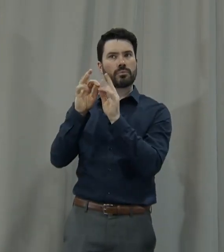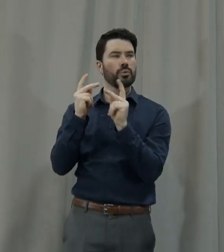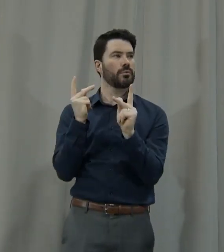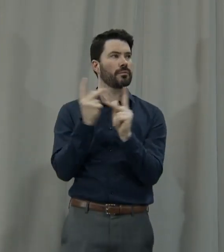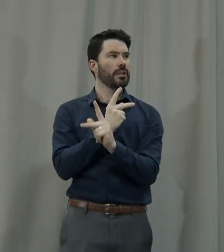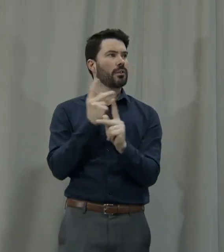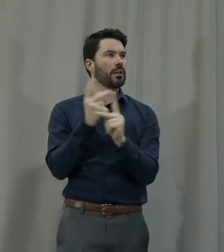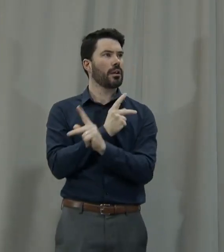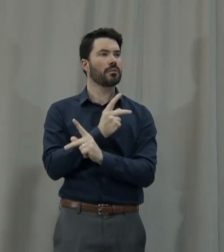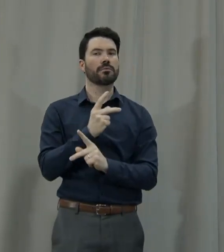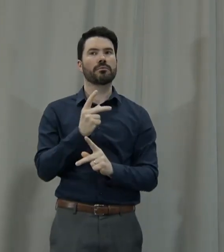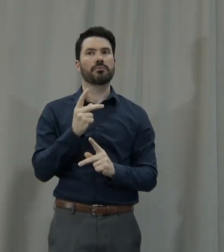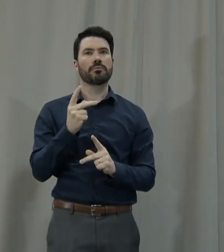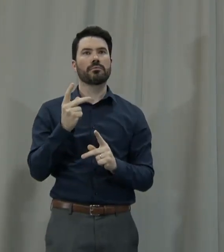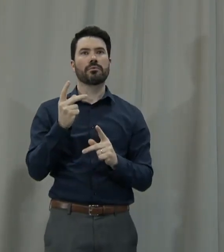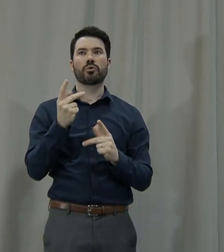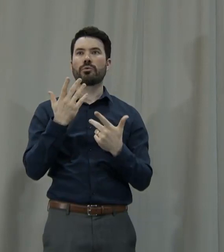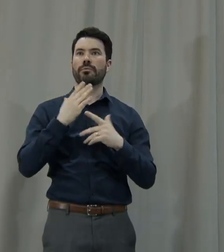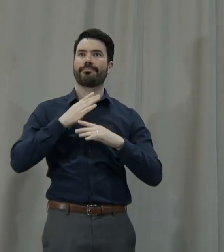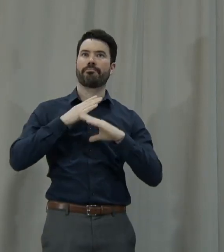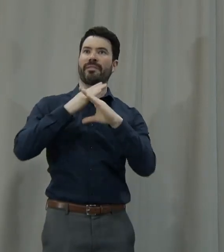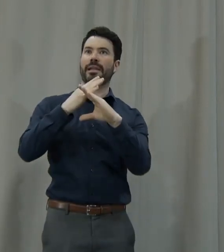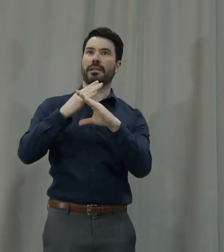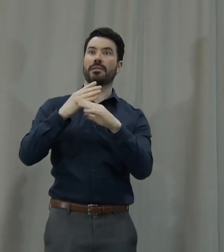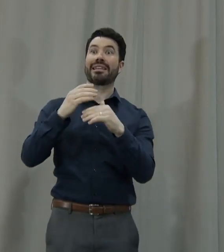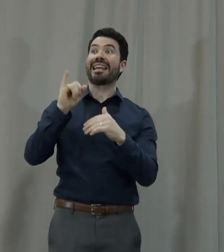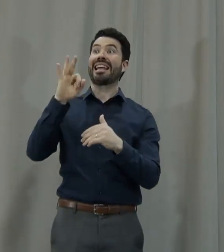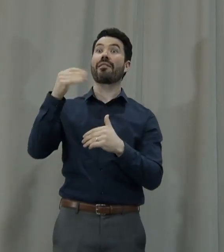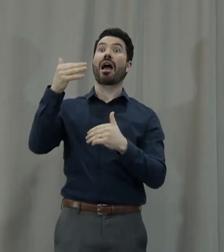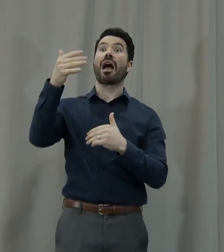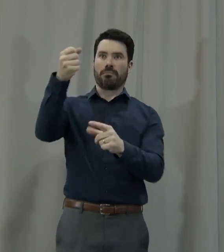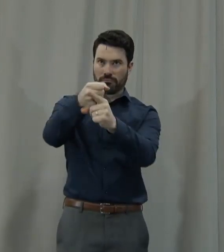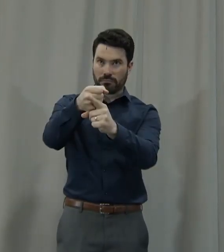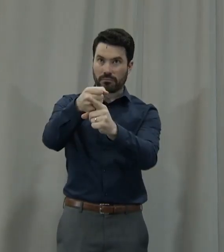the next pandemic from having the same effect.